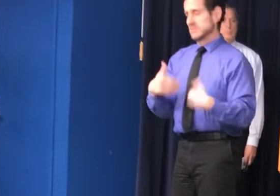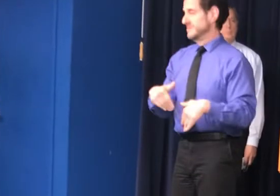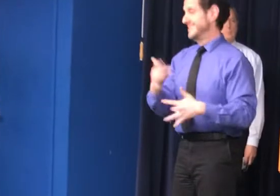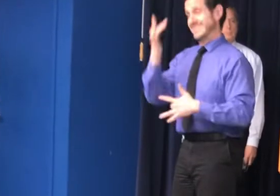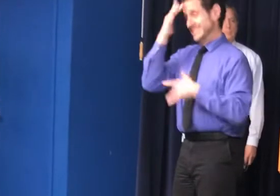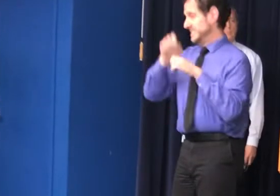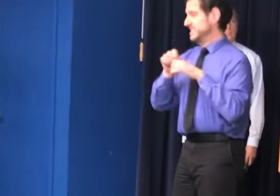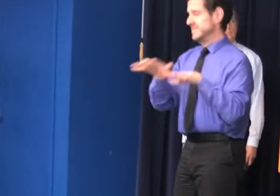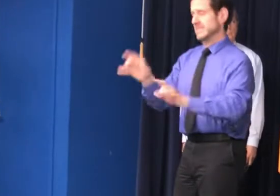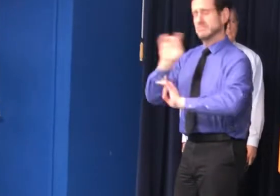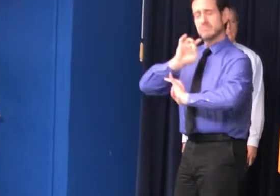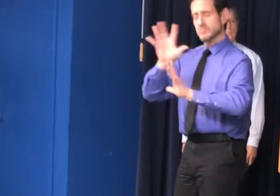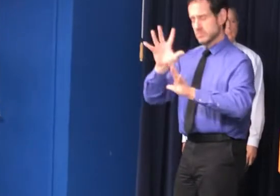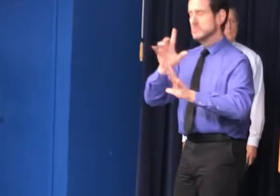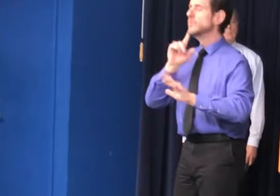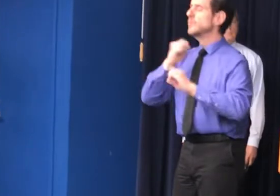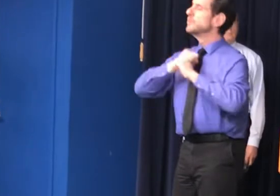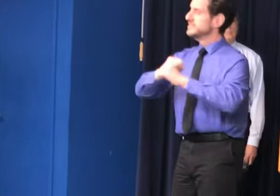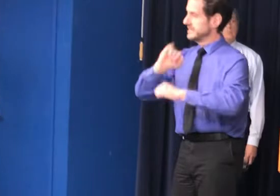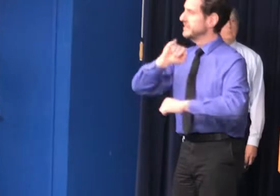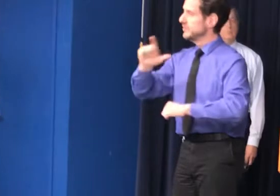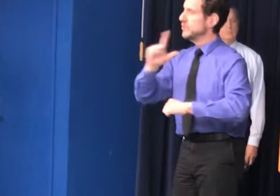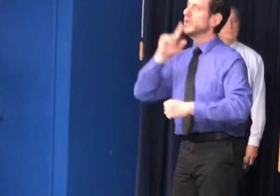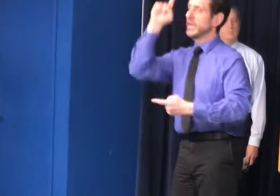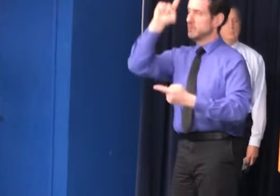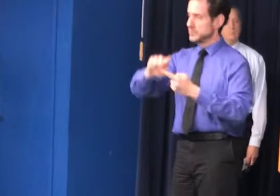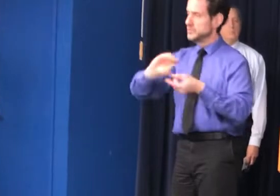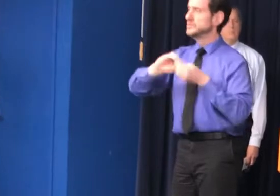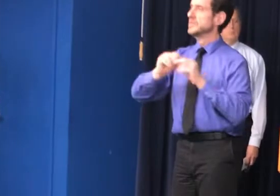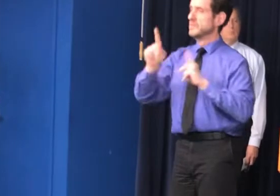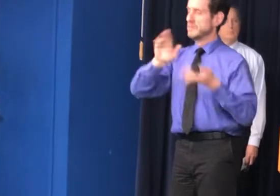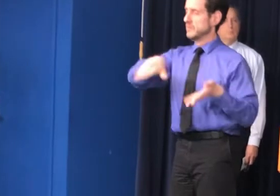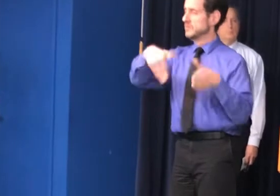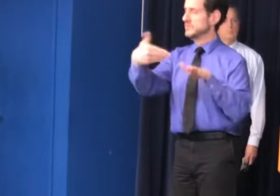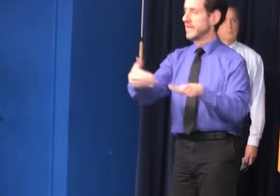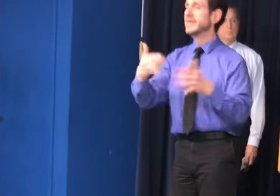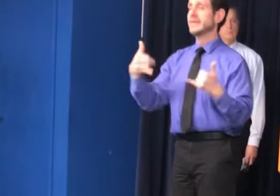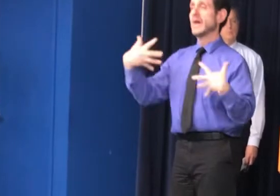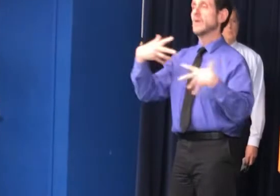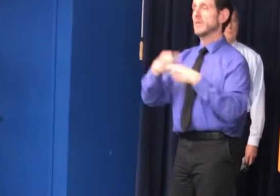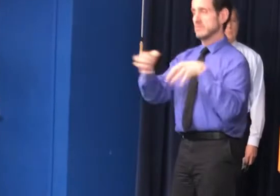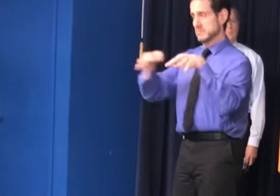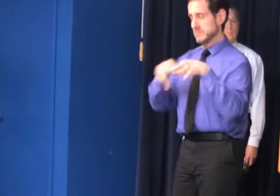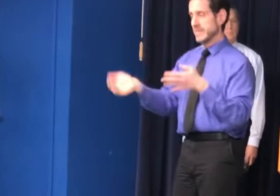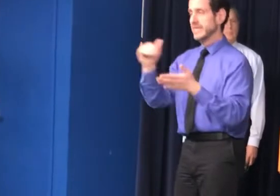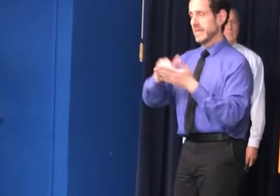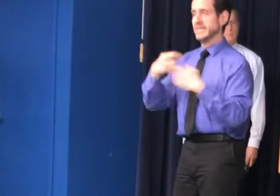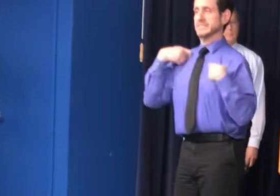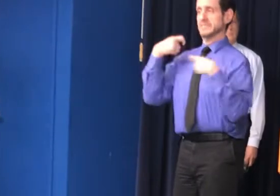event. And now I will summarize the comments in Spanish.